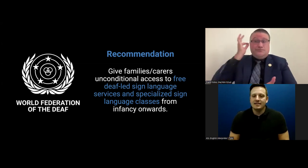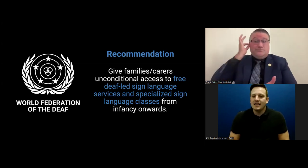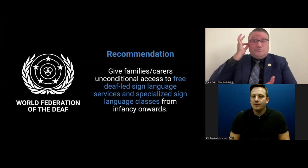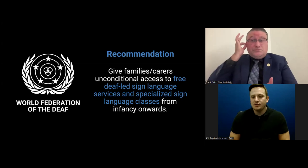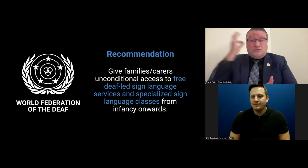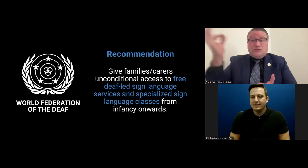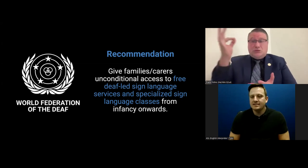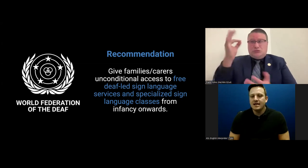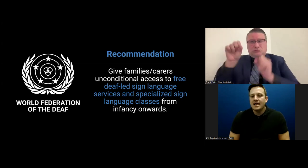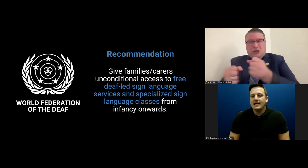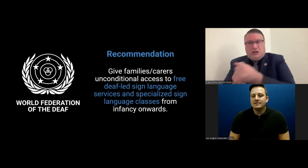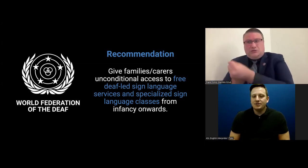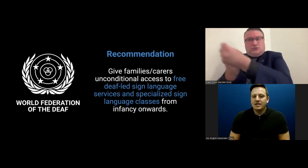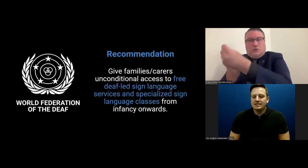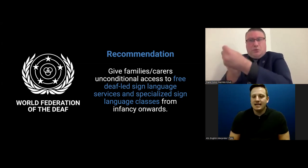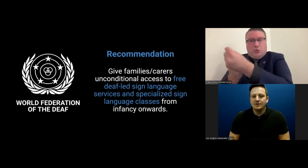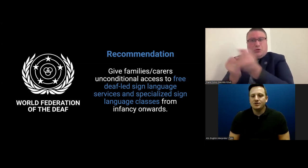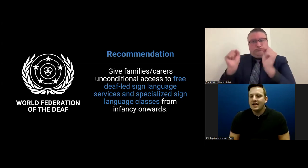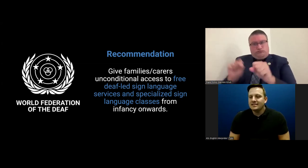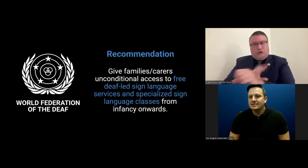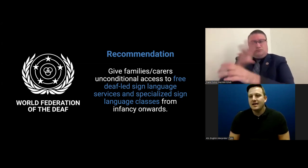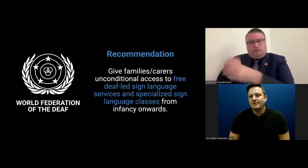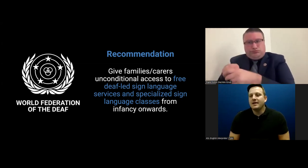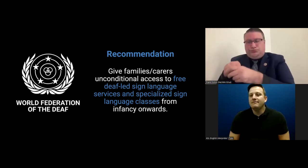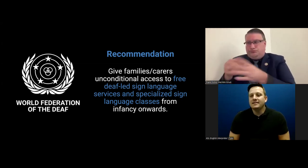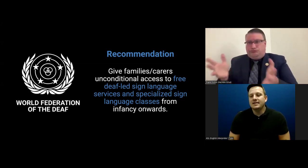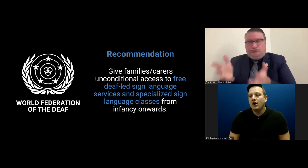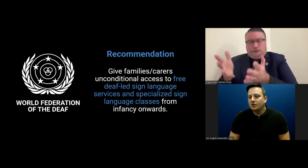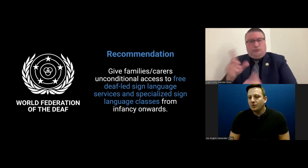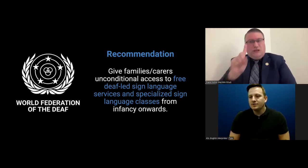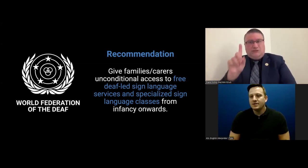sign language services and specialized sign language classes from infancy onward.